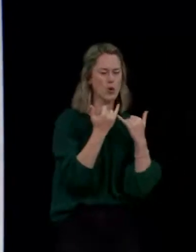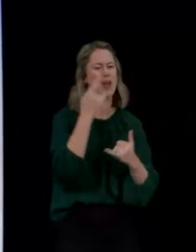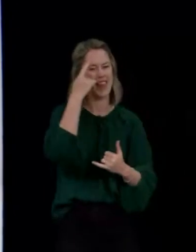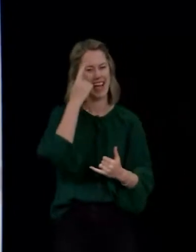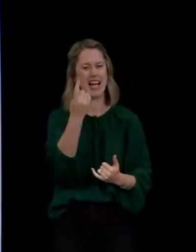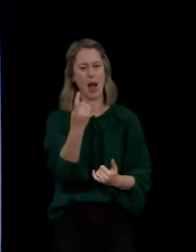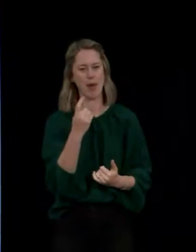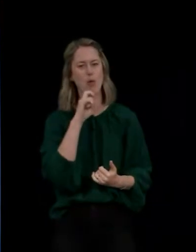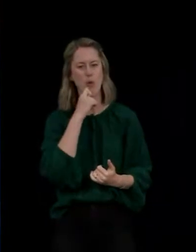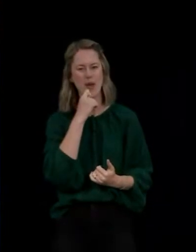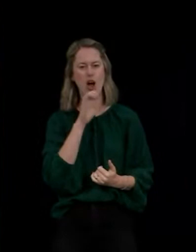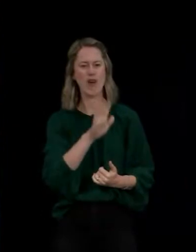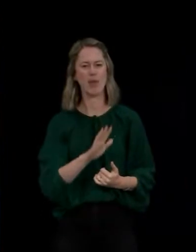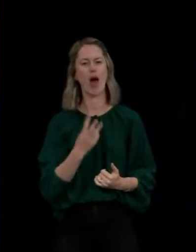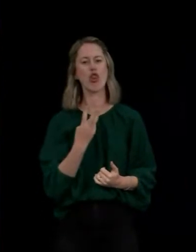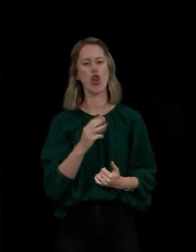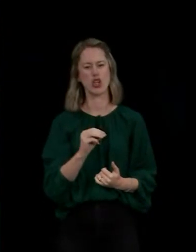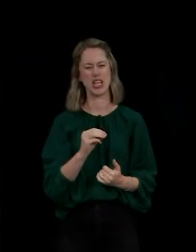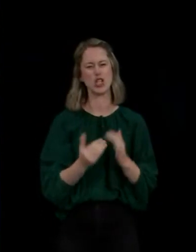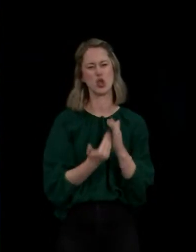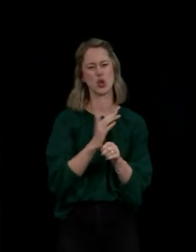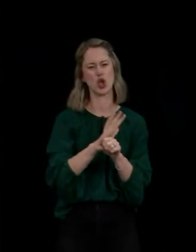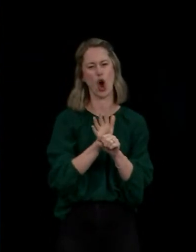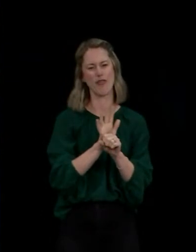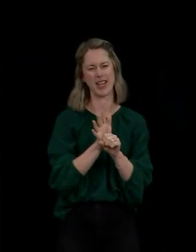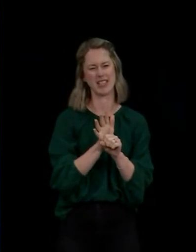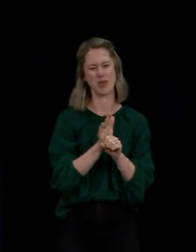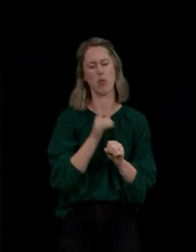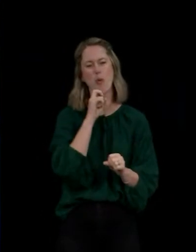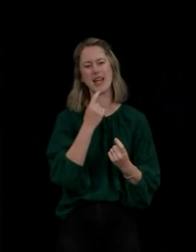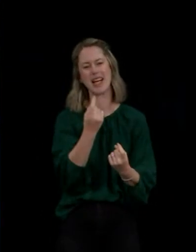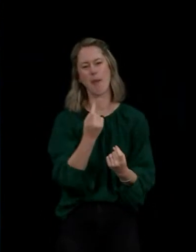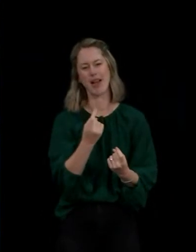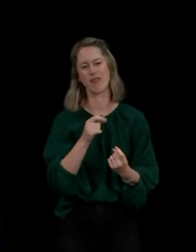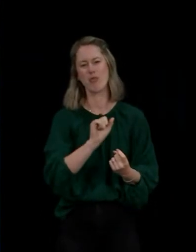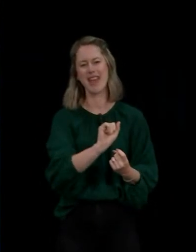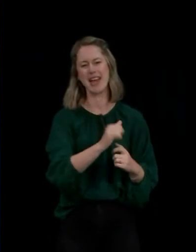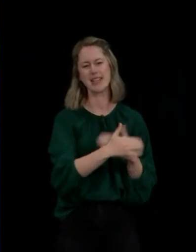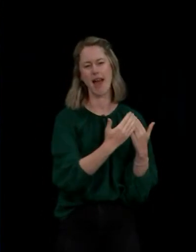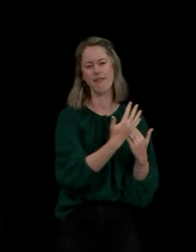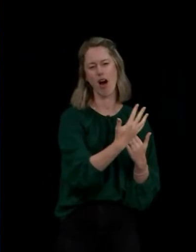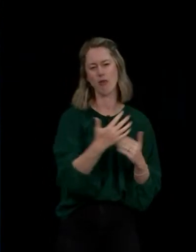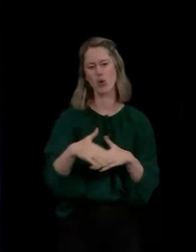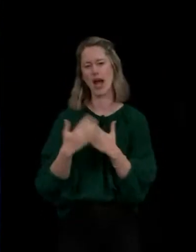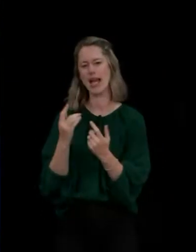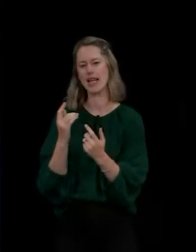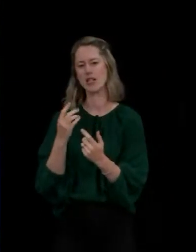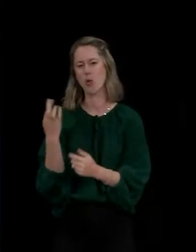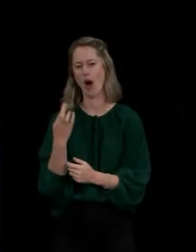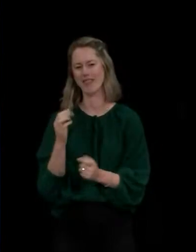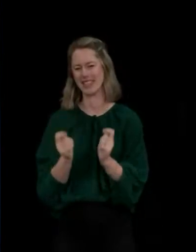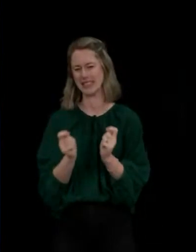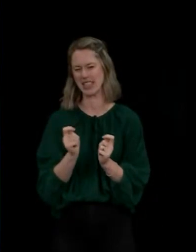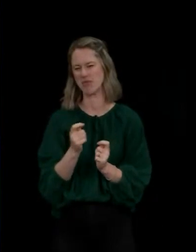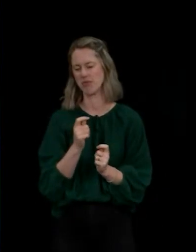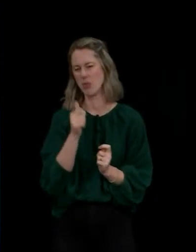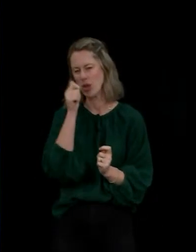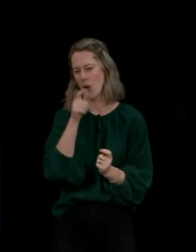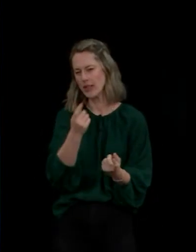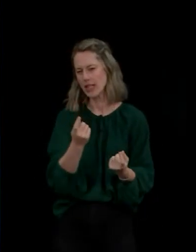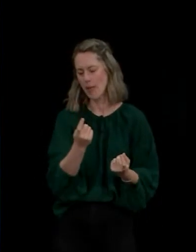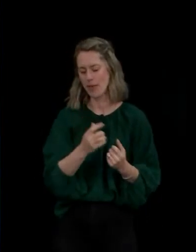or so cases over coming days from day 5 and day 12 testing. And just regarding where our current cases are coming